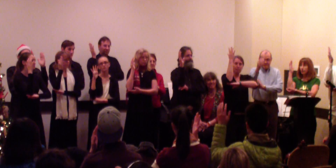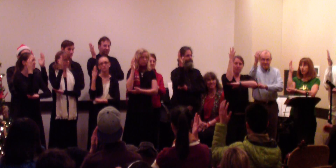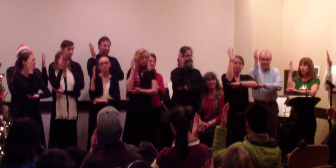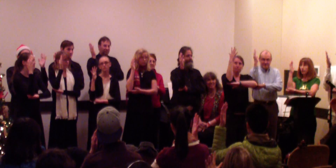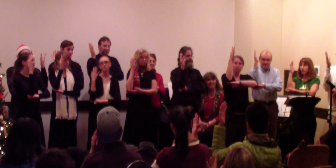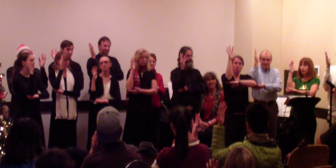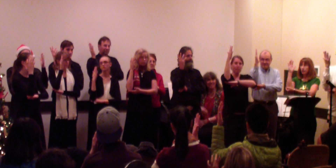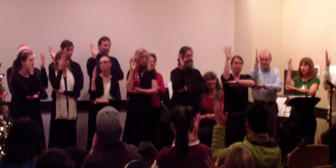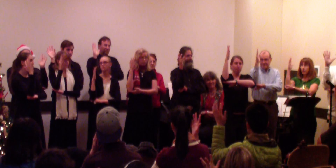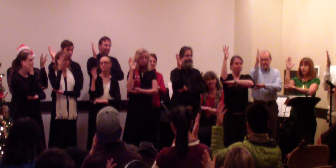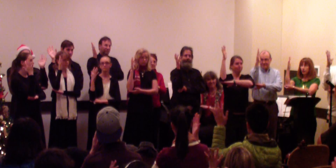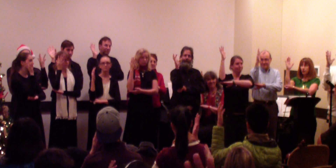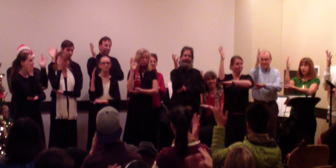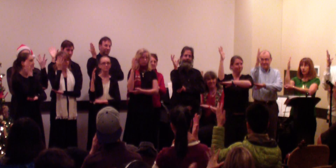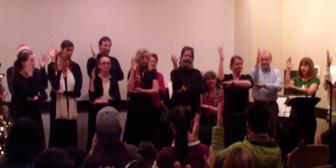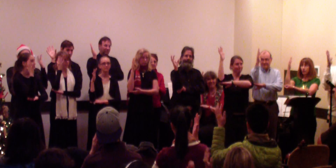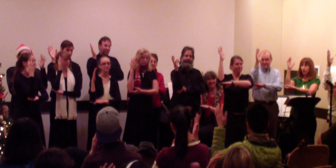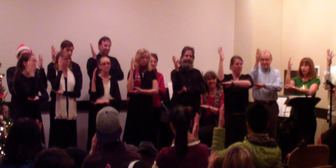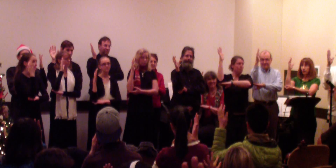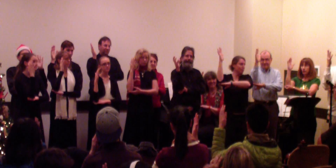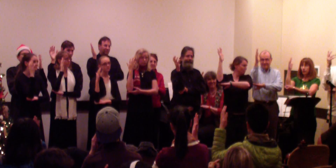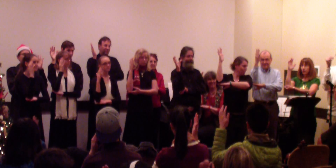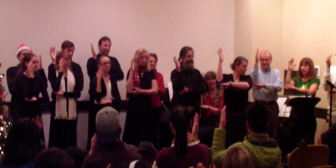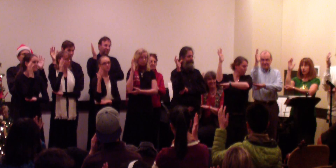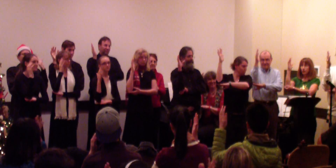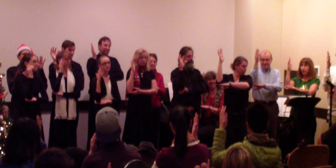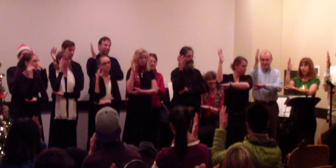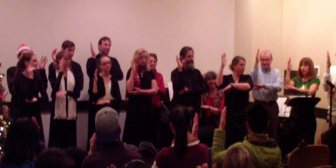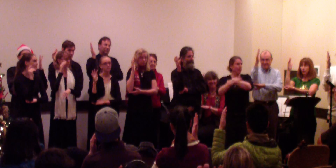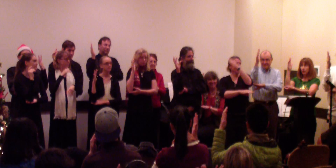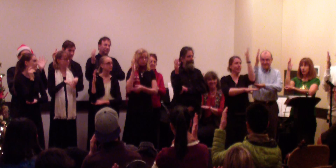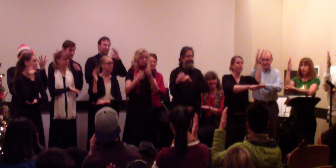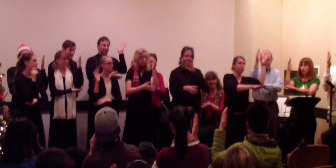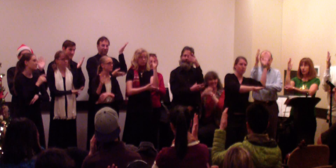make a tree. But it's more than one tree. So you got to get another tree.